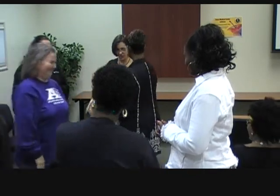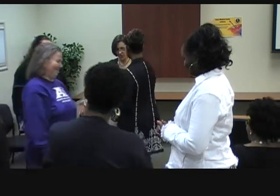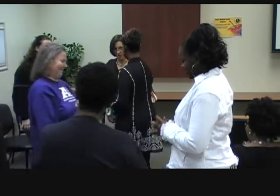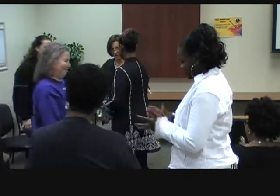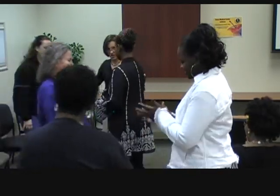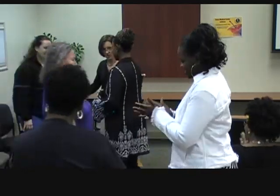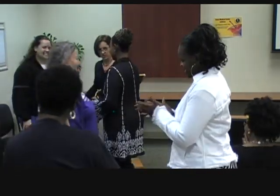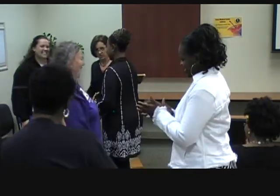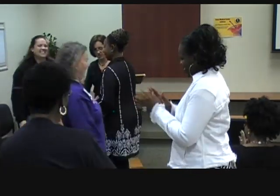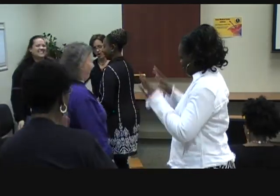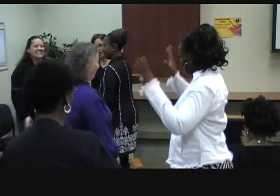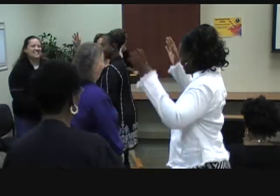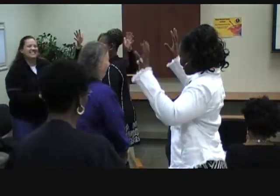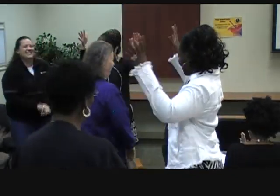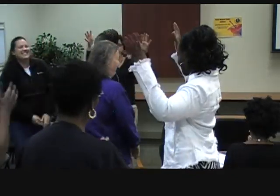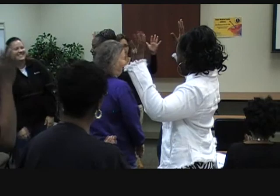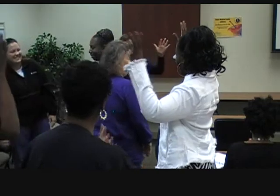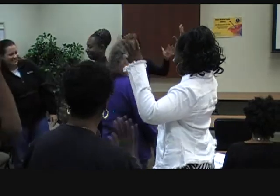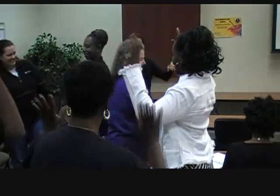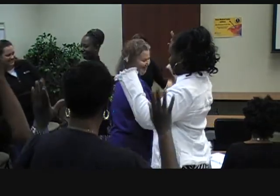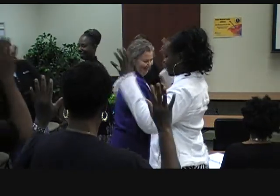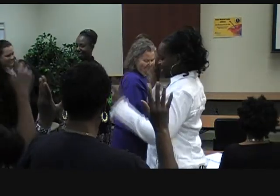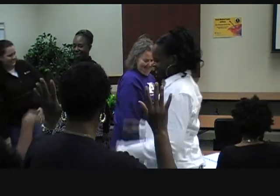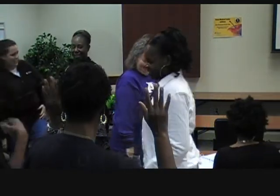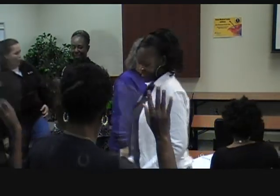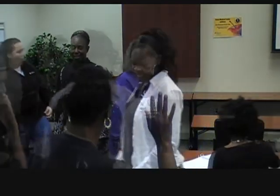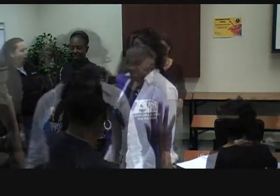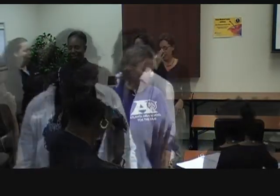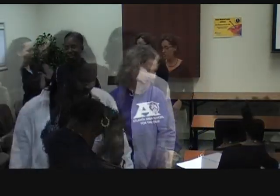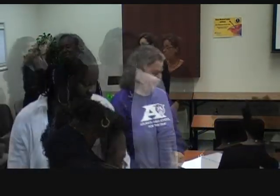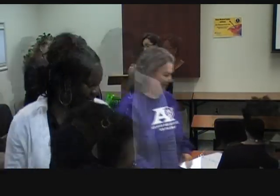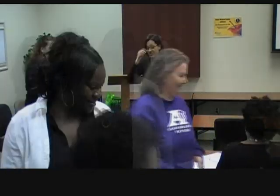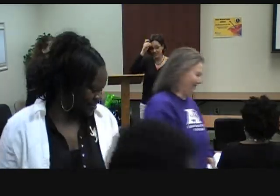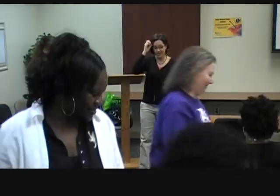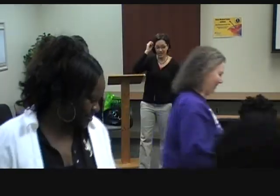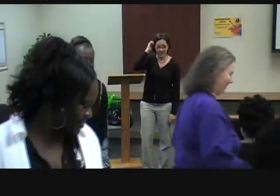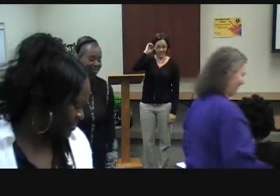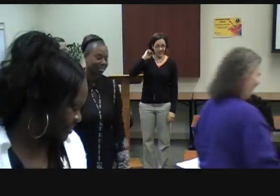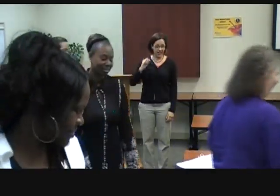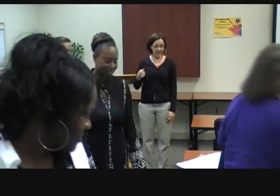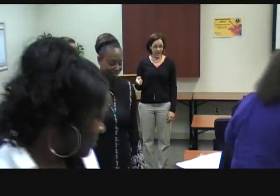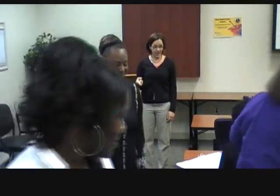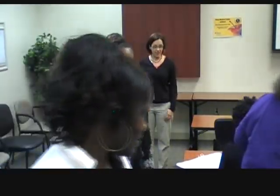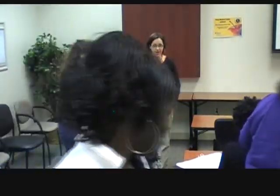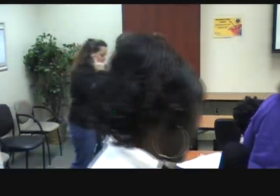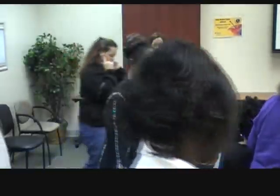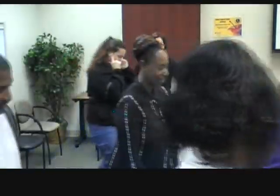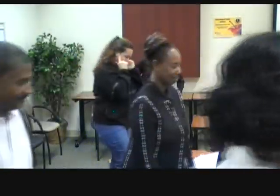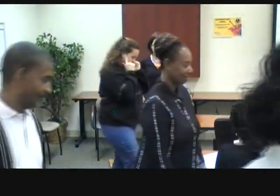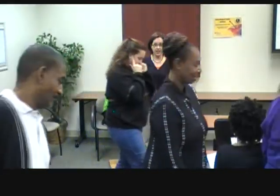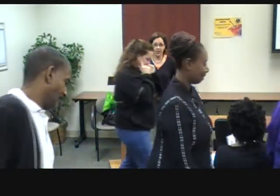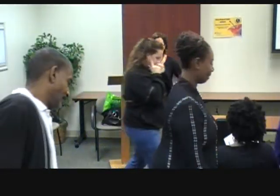good. We all won. No, we're all winners. Remind me next week. That was really good. I also have another